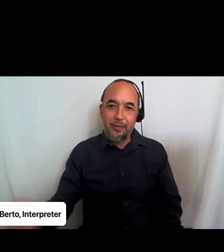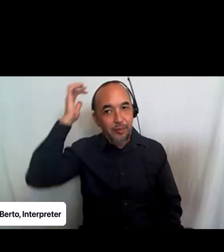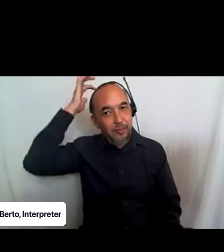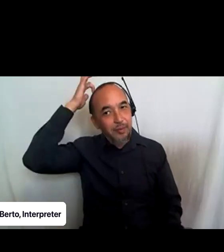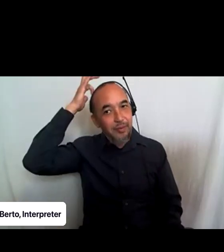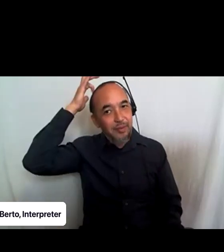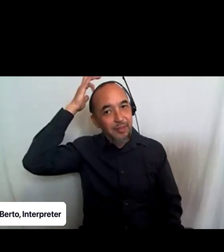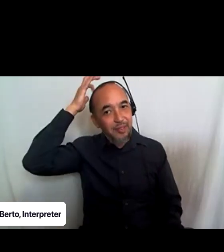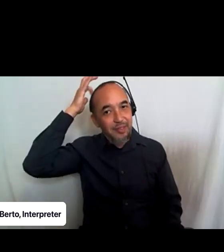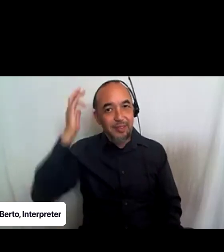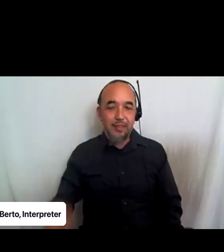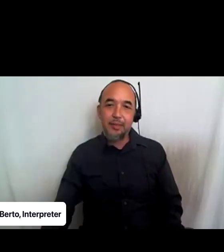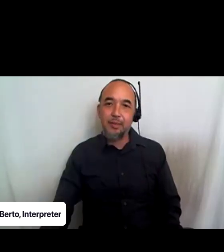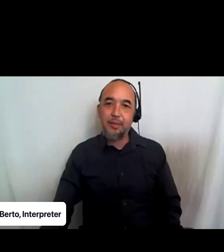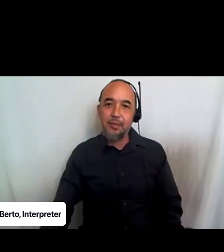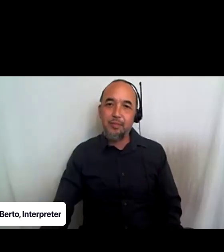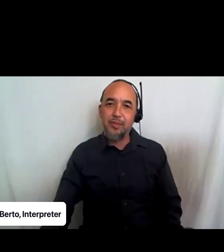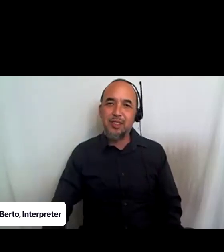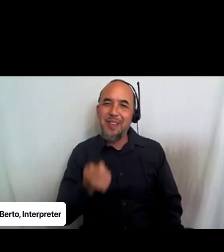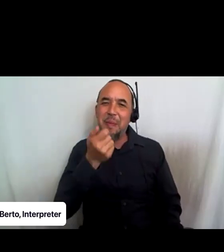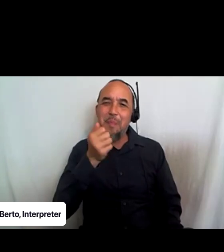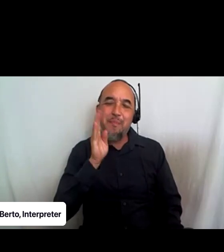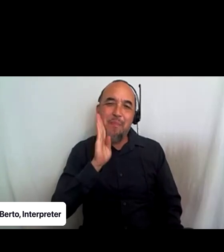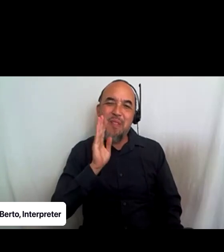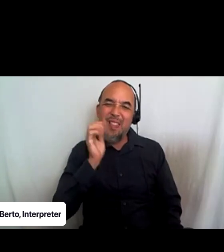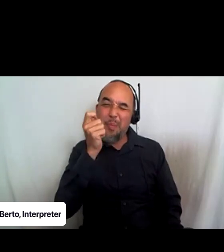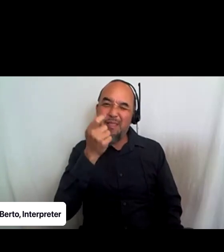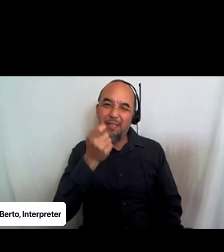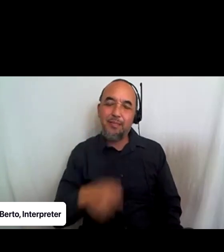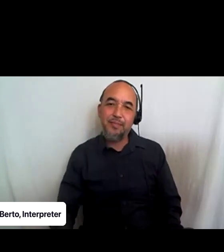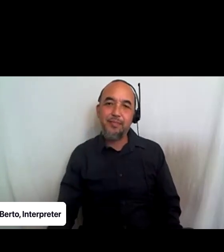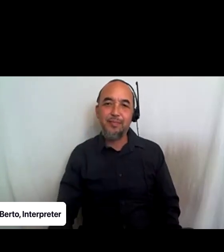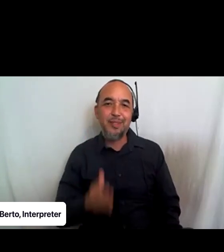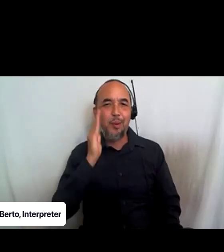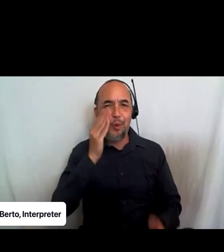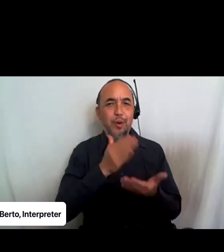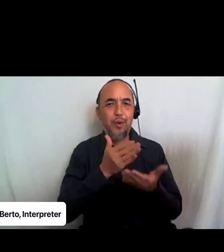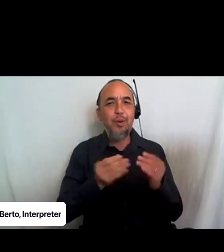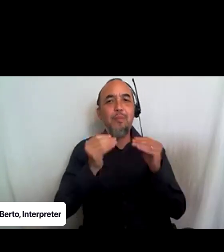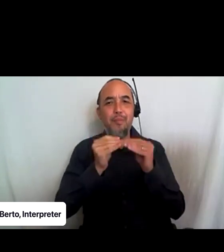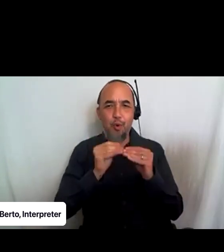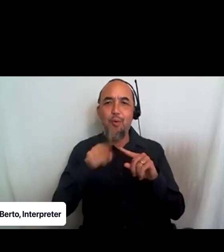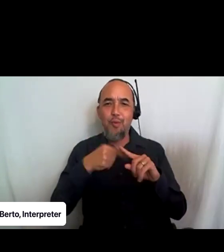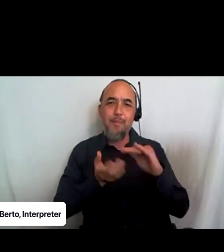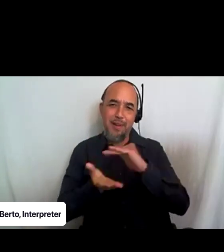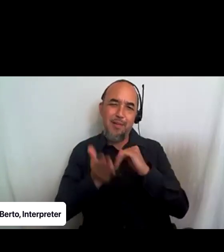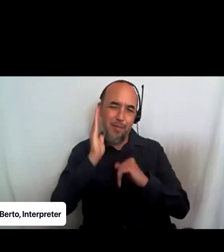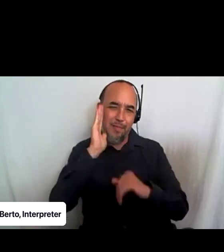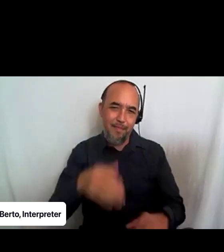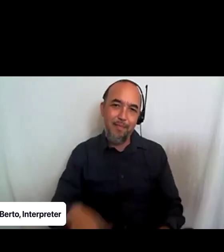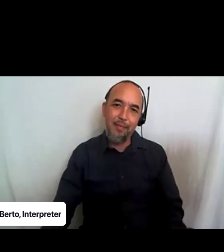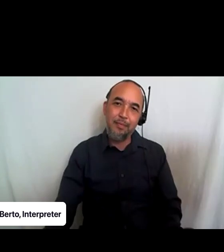just turns a little brown. Just cooks a little bit because again, it's gonna cook and bake in the oven really